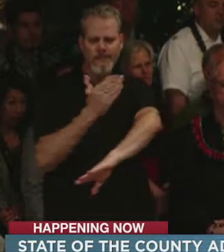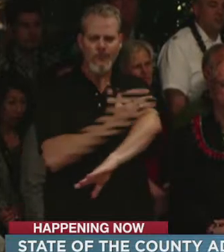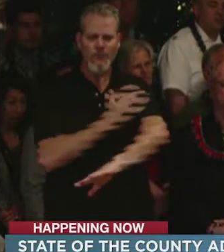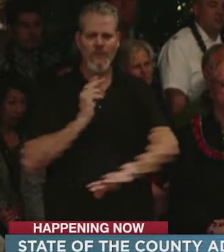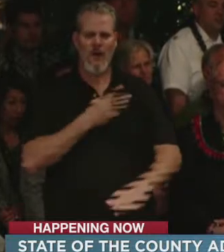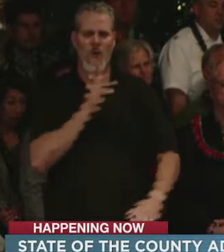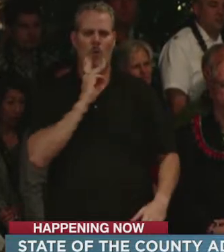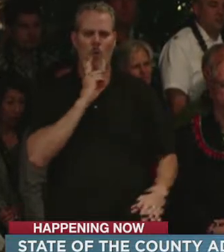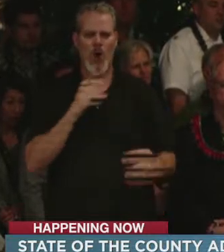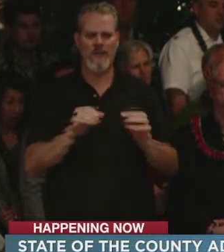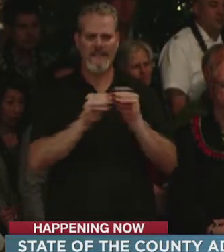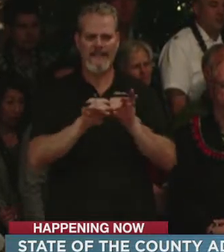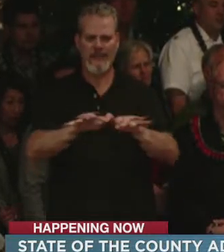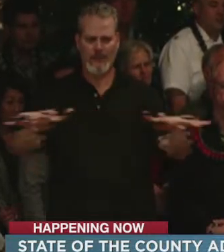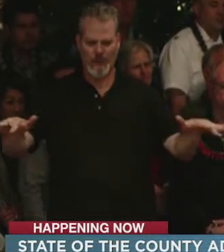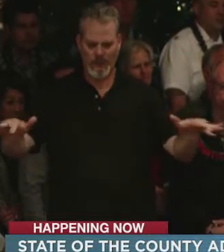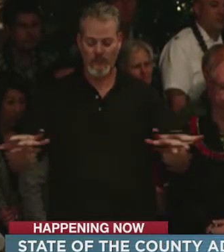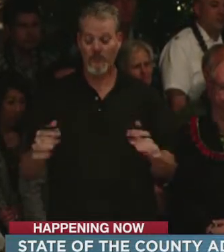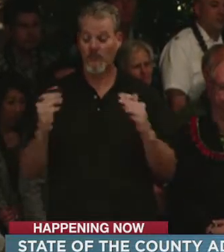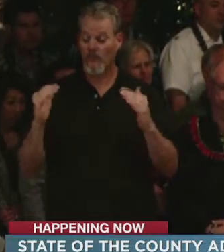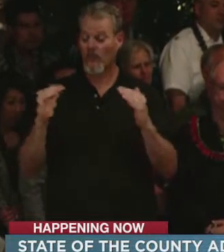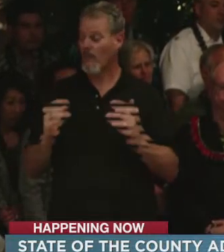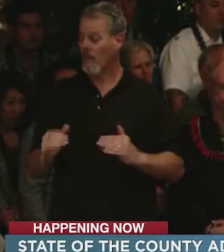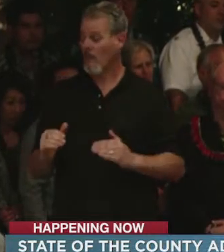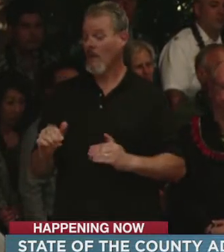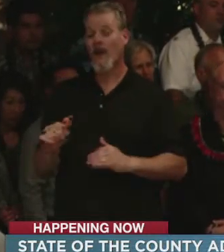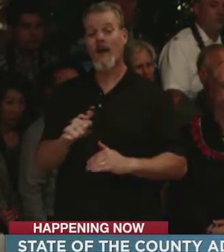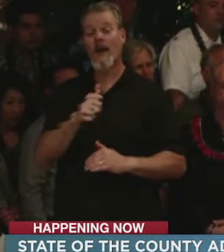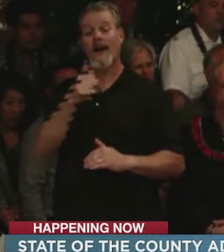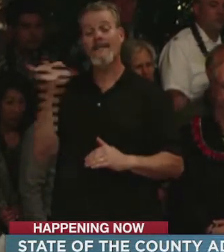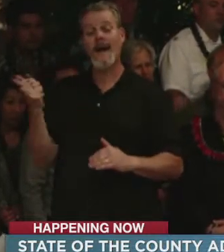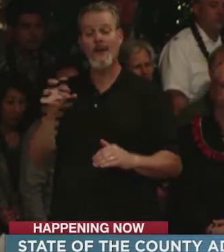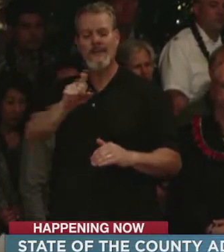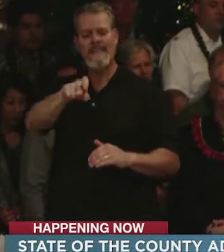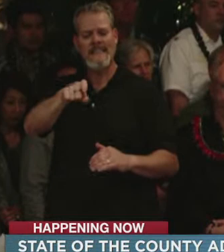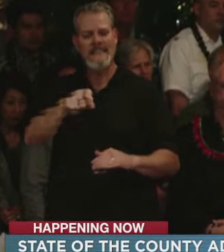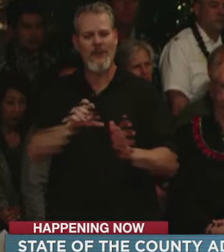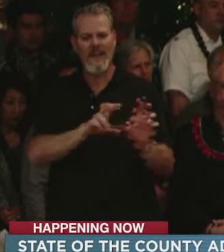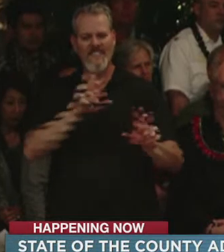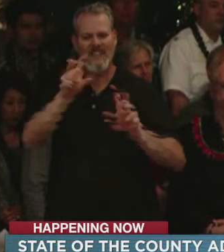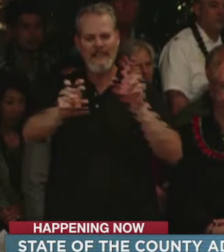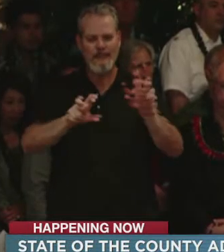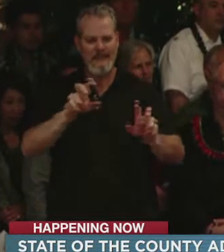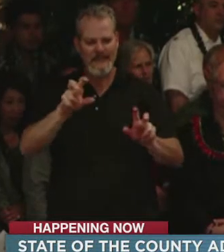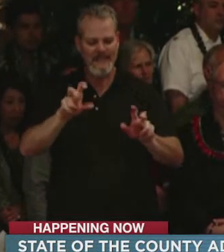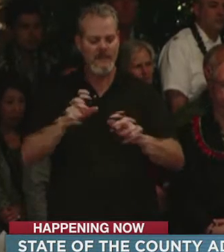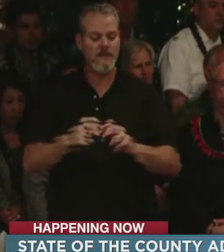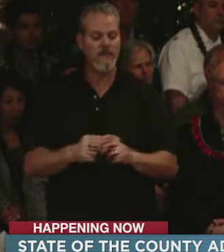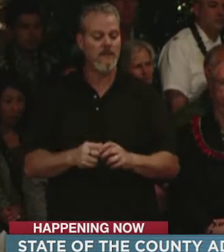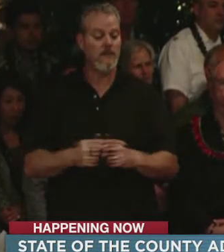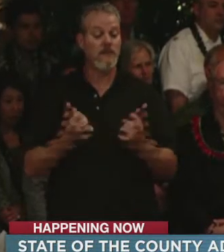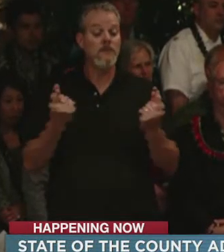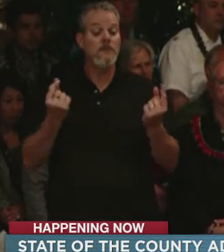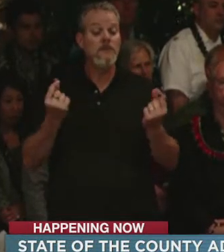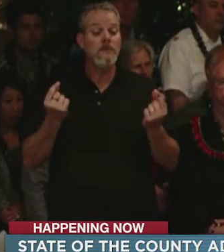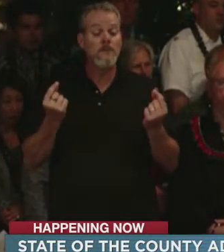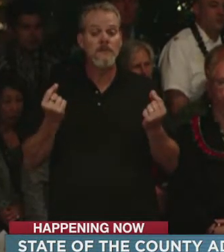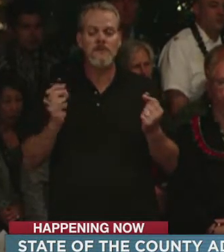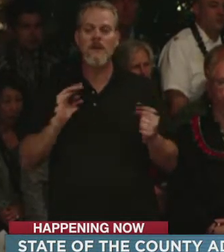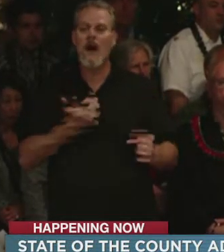residents. Another necessary investment in increasing our county's resiliency was growing the Parks and